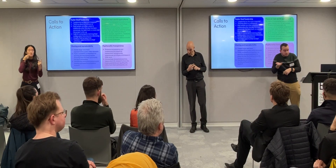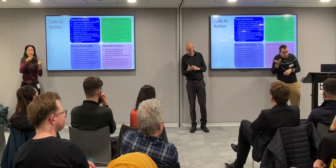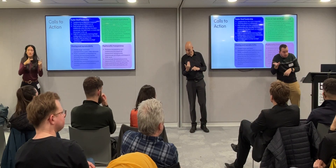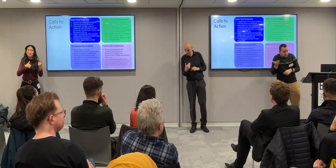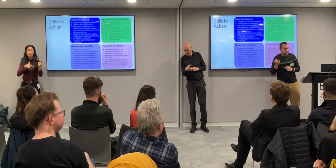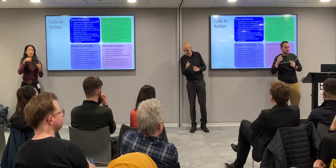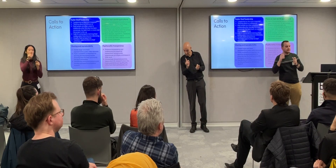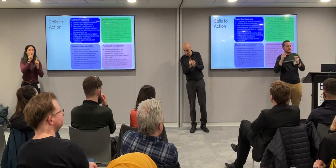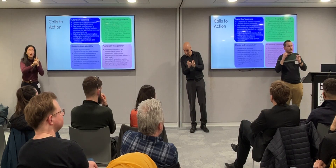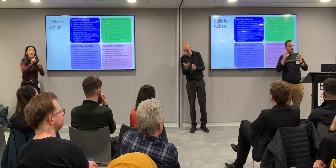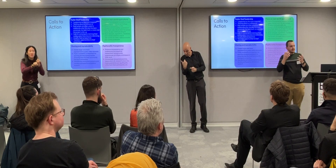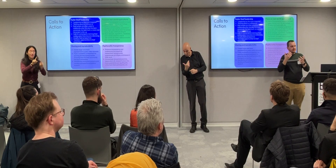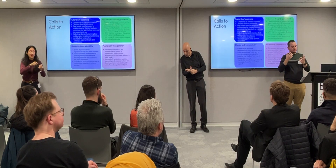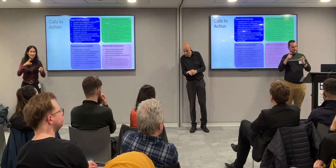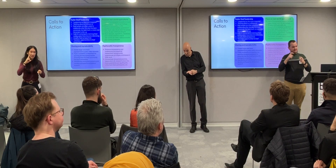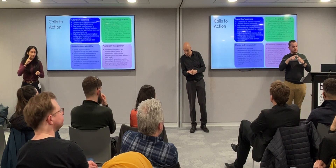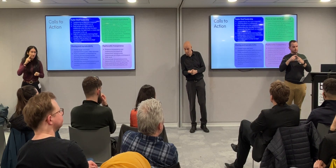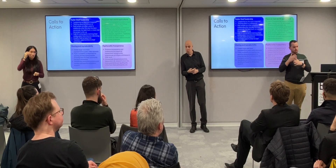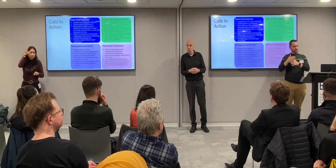deaf people before?